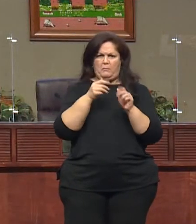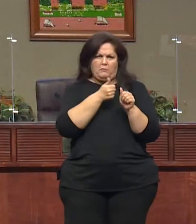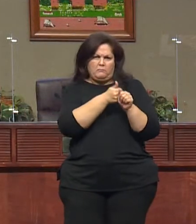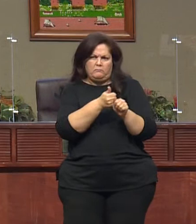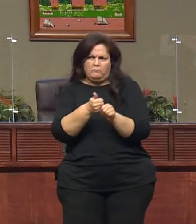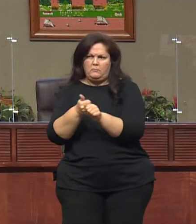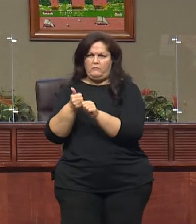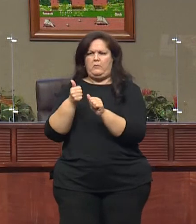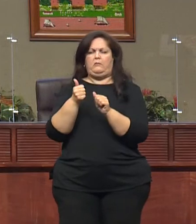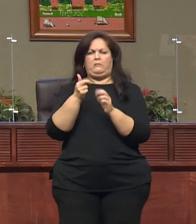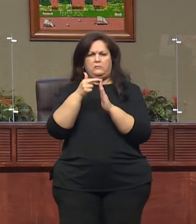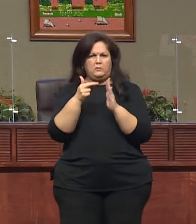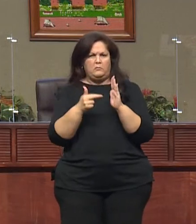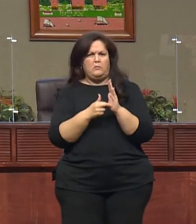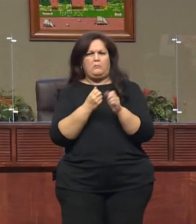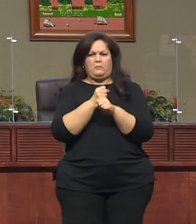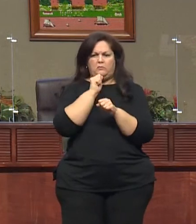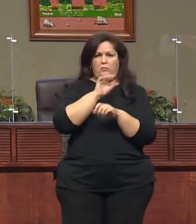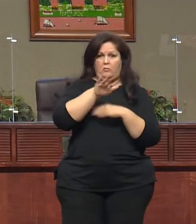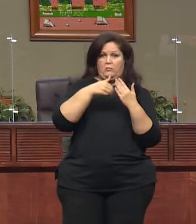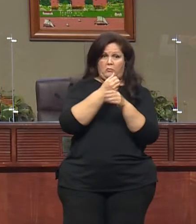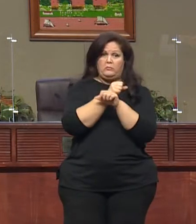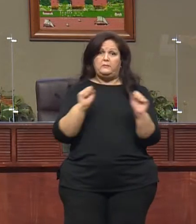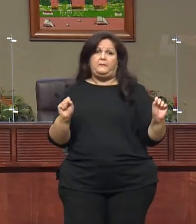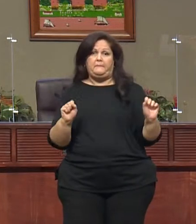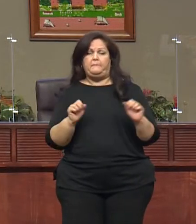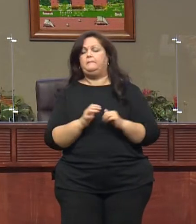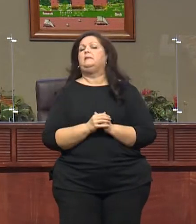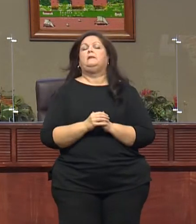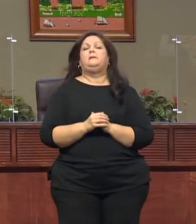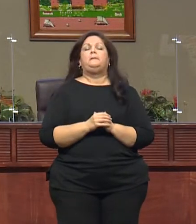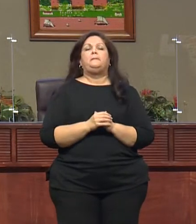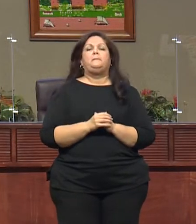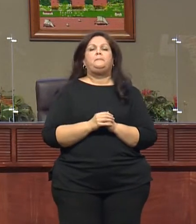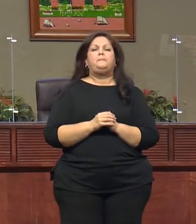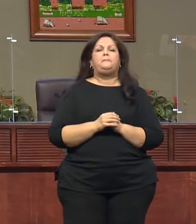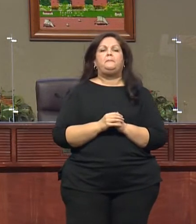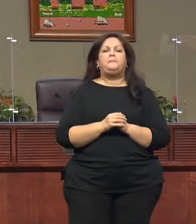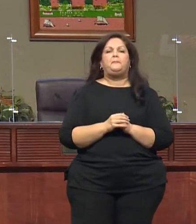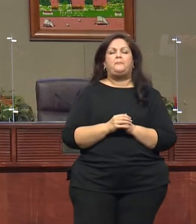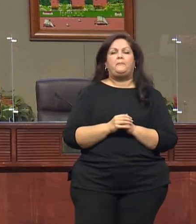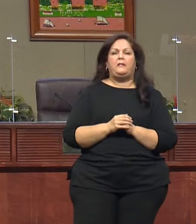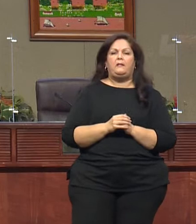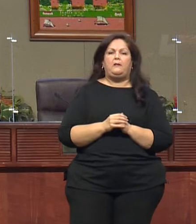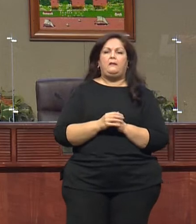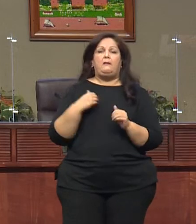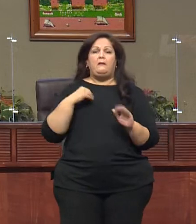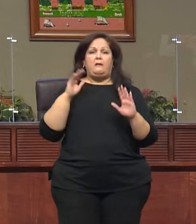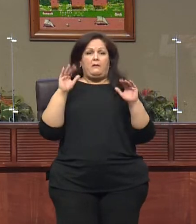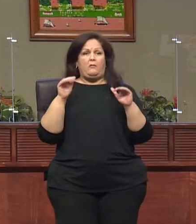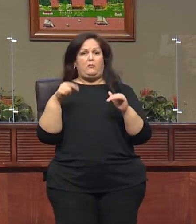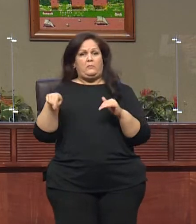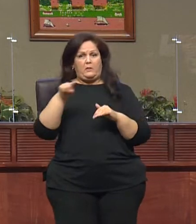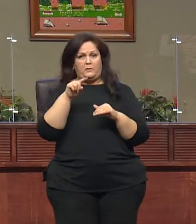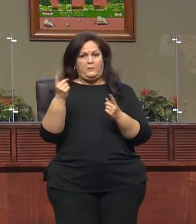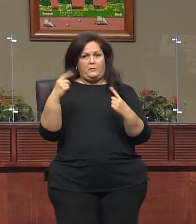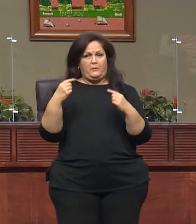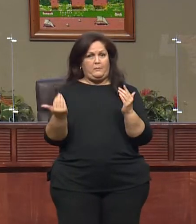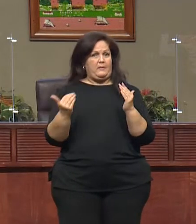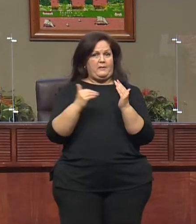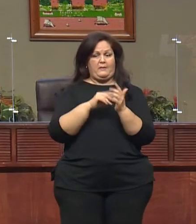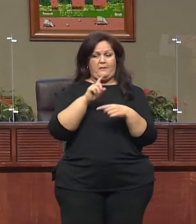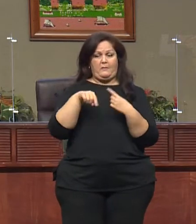the various directives in place. Finally, I hope that all of you can join us on